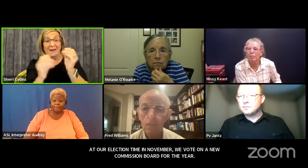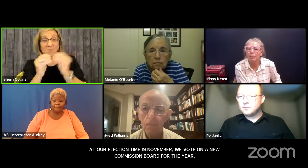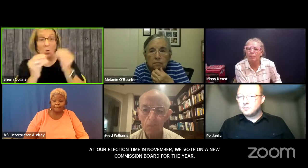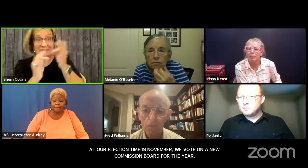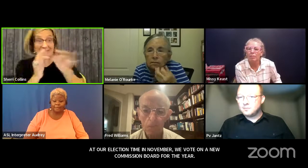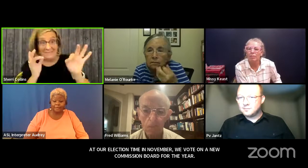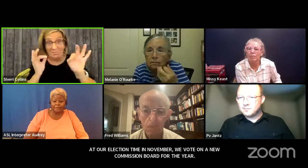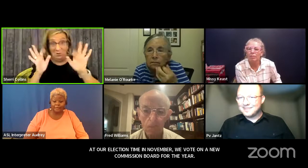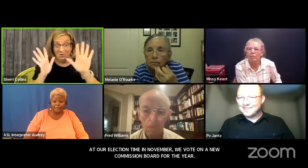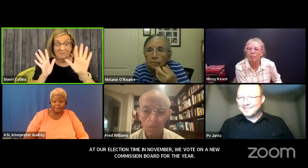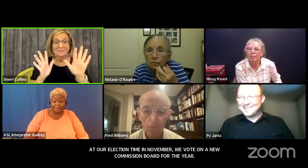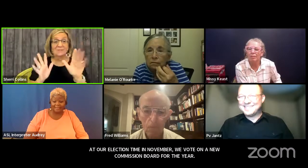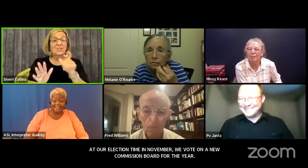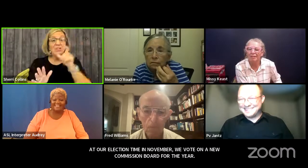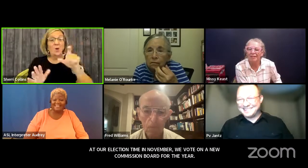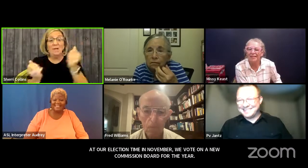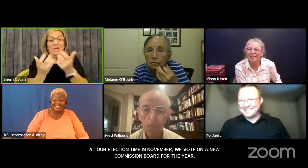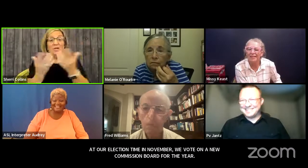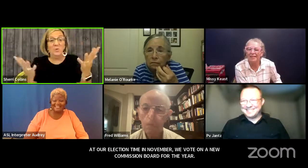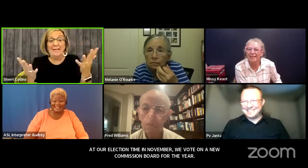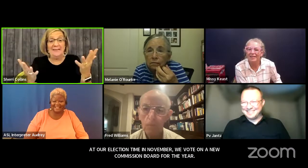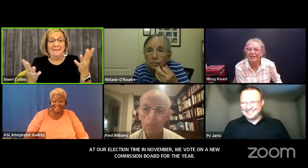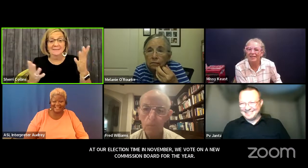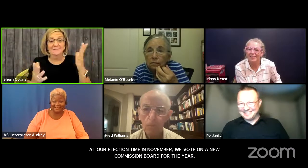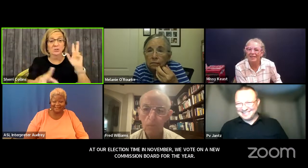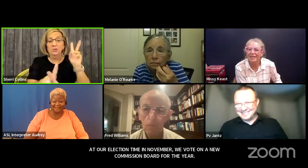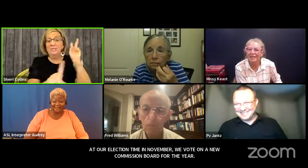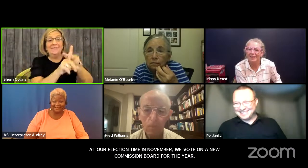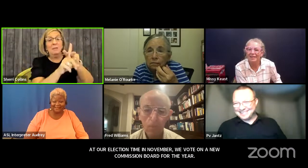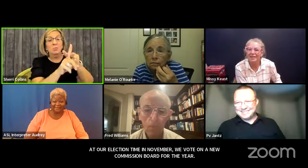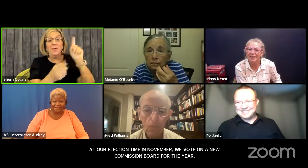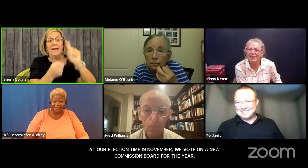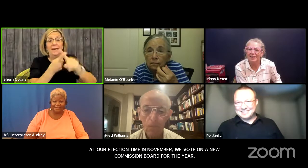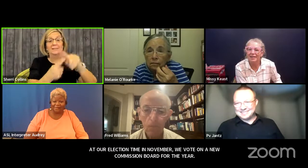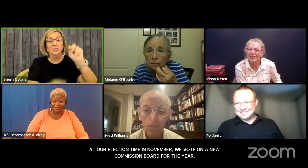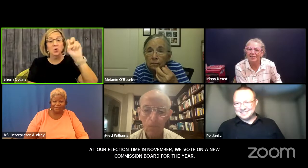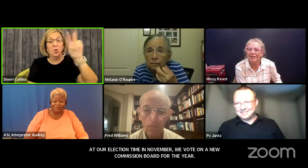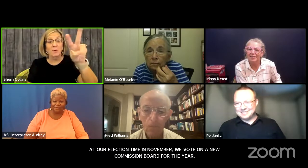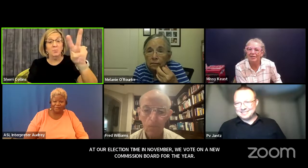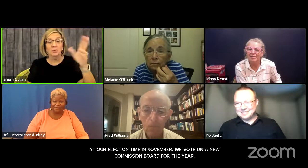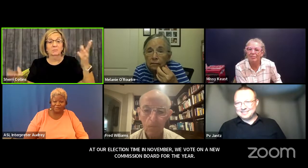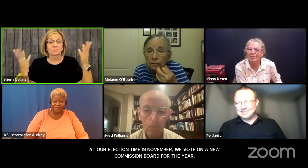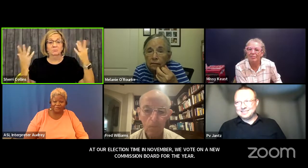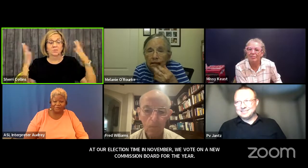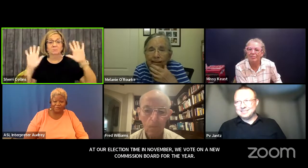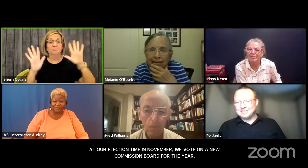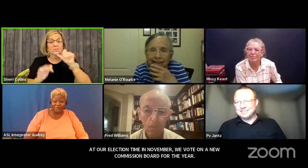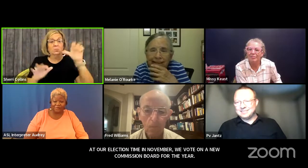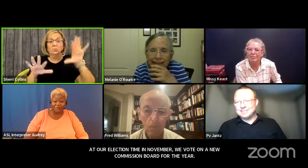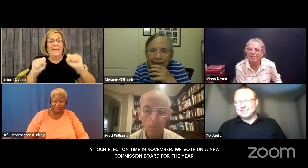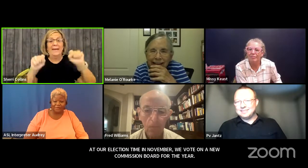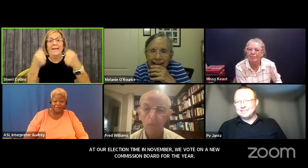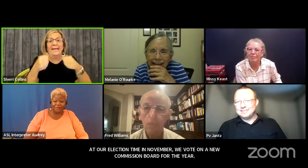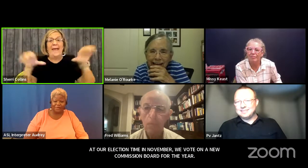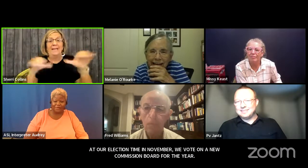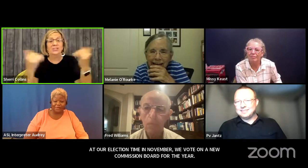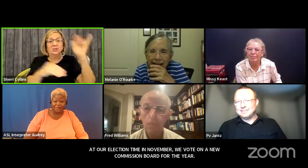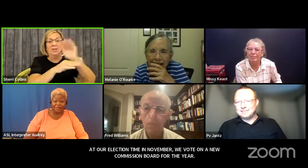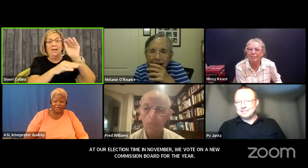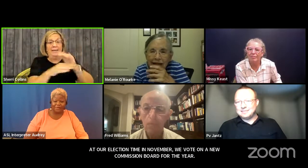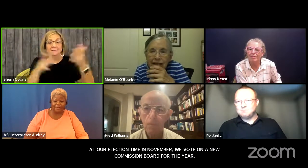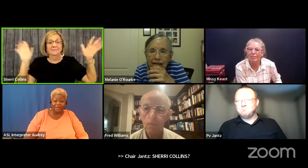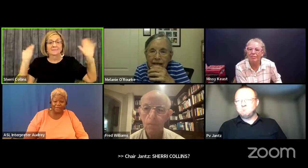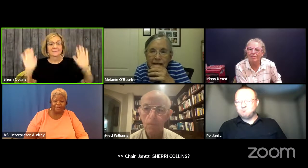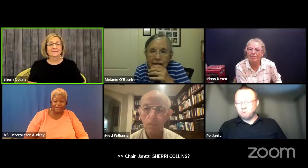To make it more simple, you don't have to do anything. You should table that until November. Just don't take any